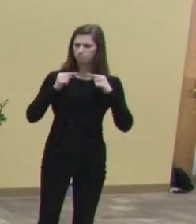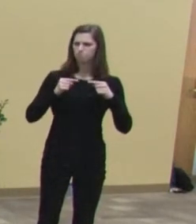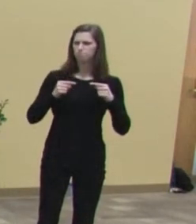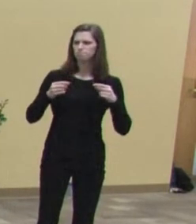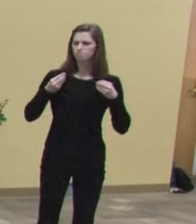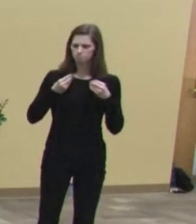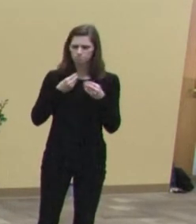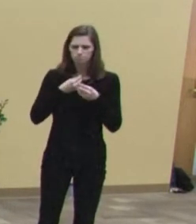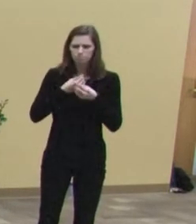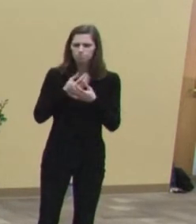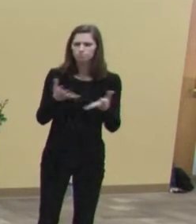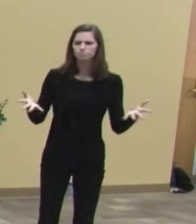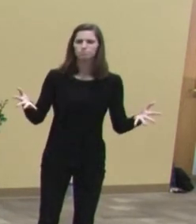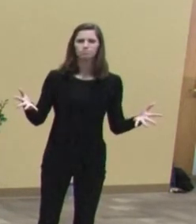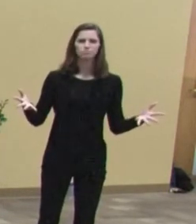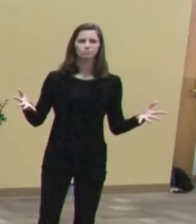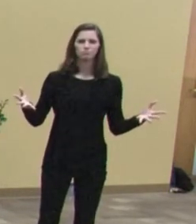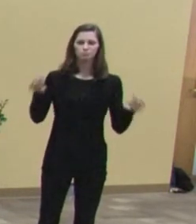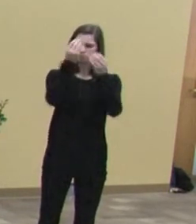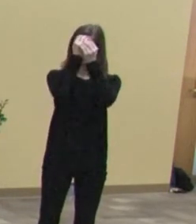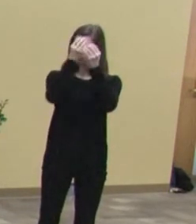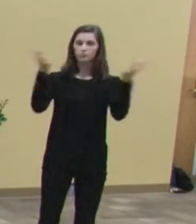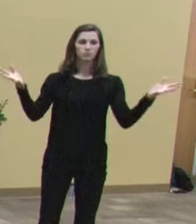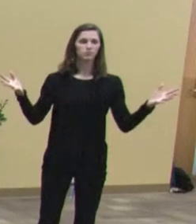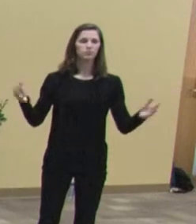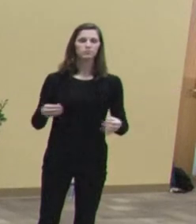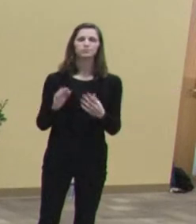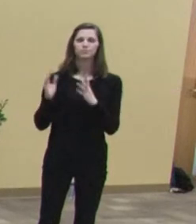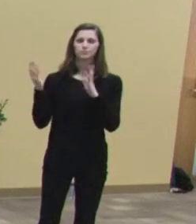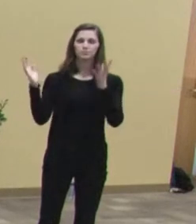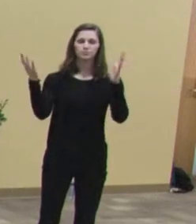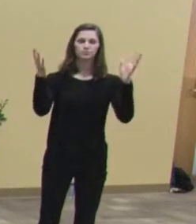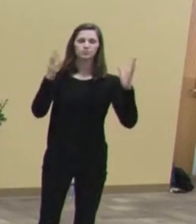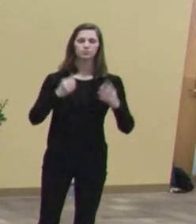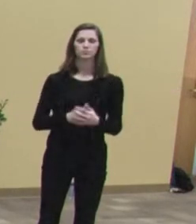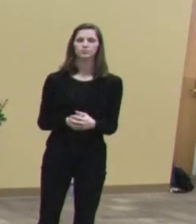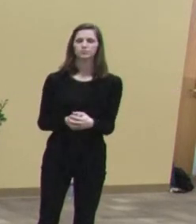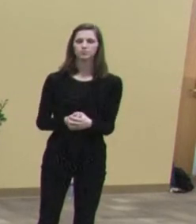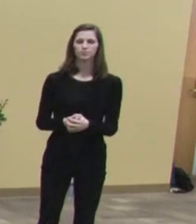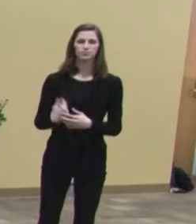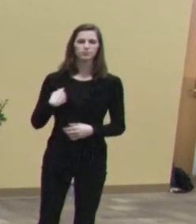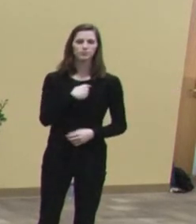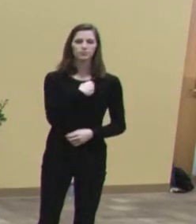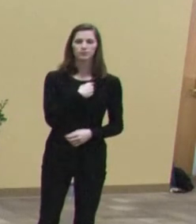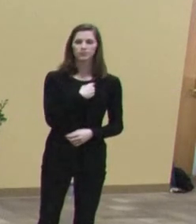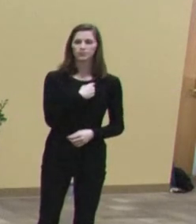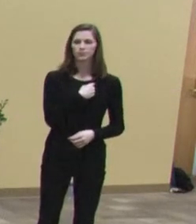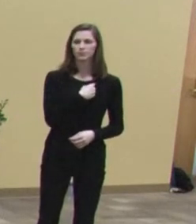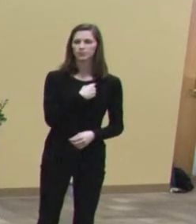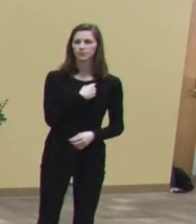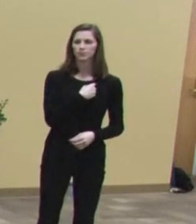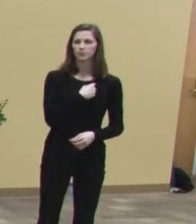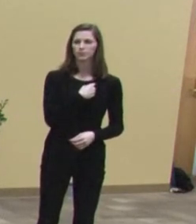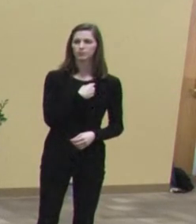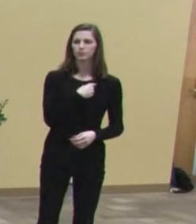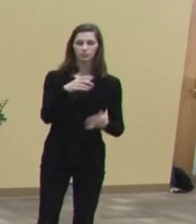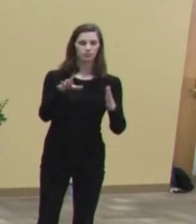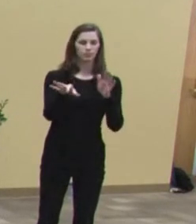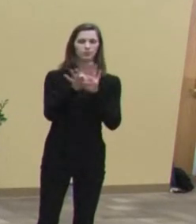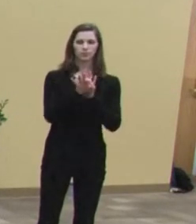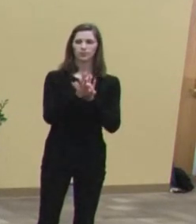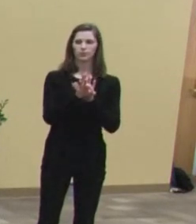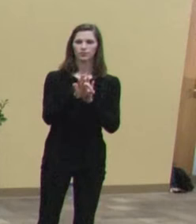We are are choosing these companies